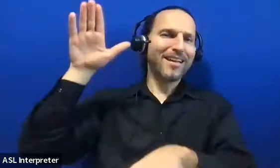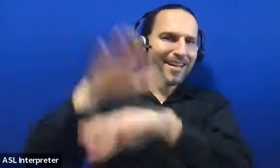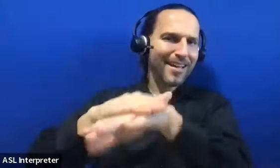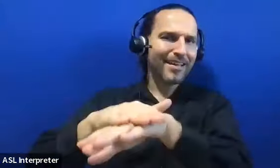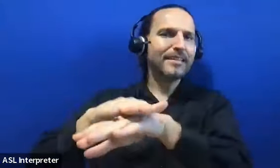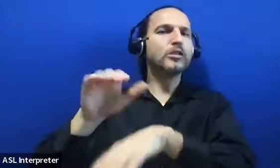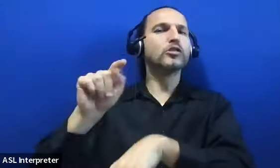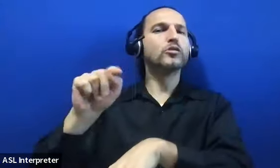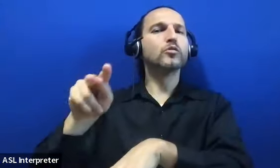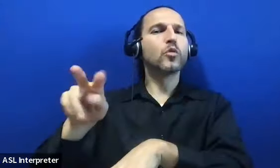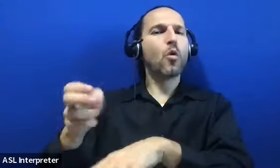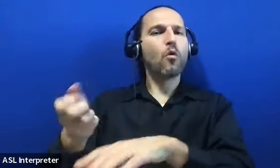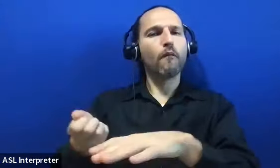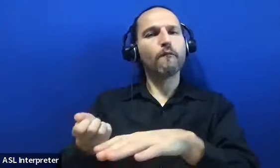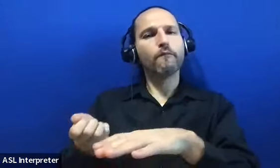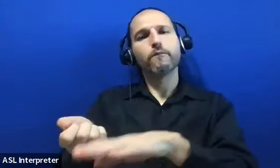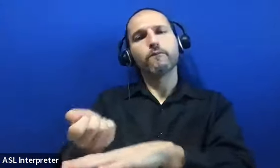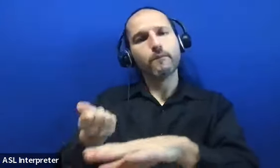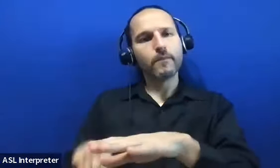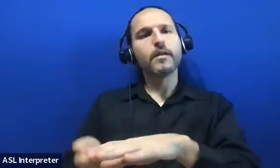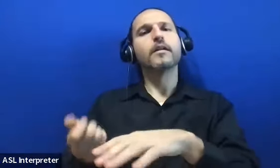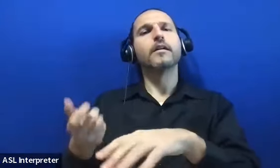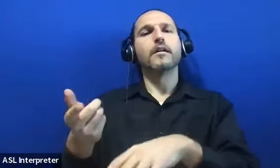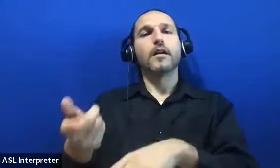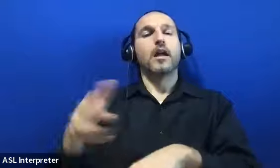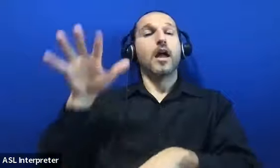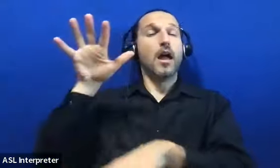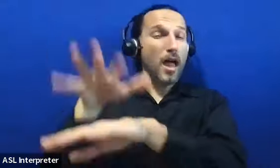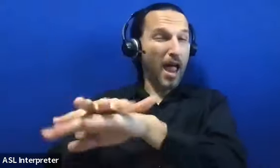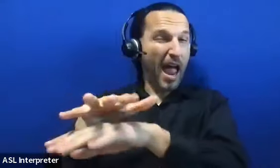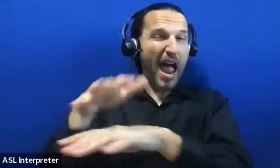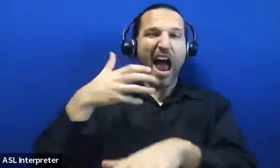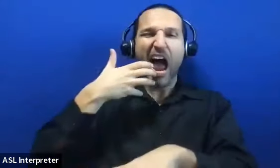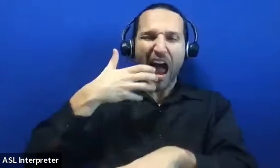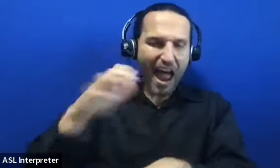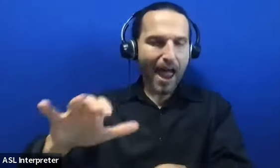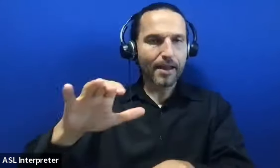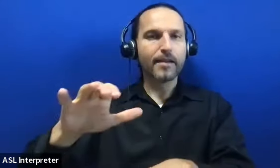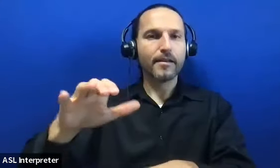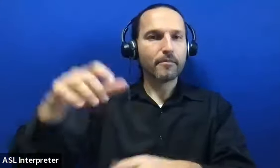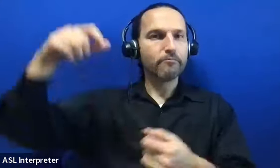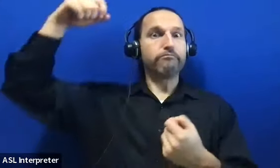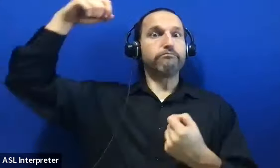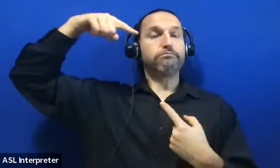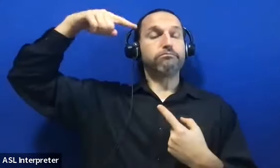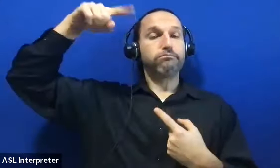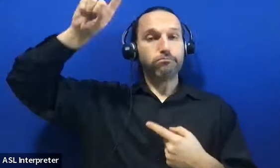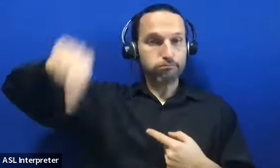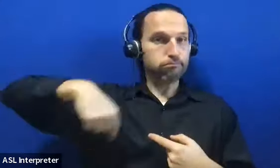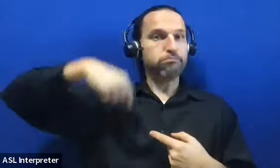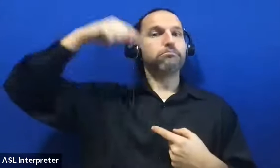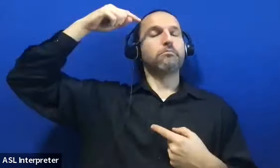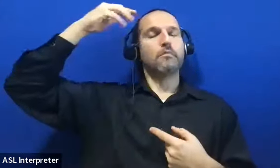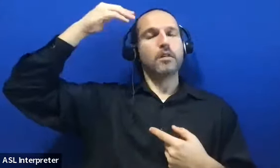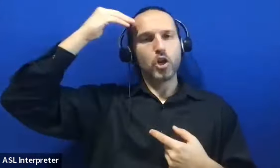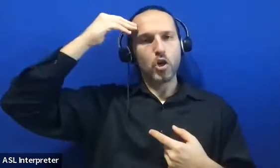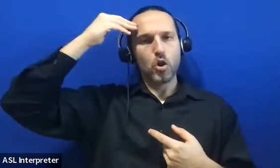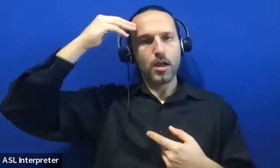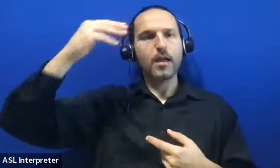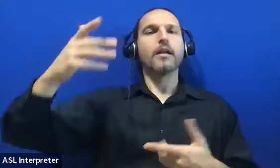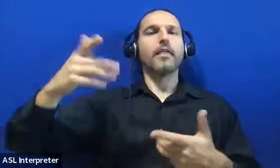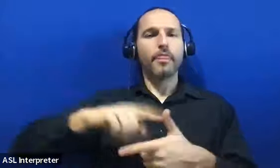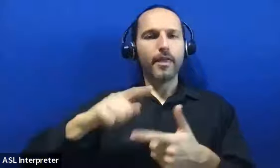I immediately get sensory information that it is too hot. My brain pulls